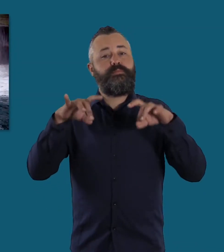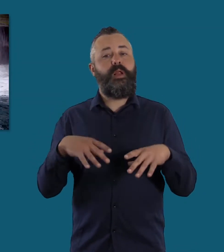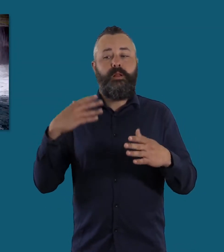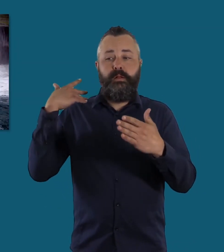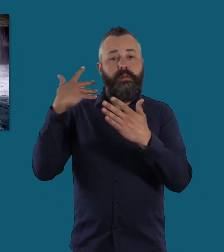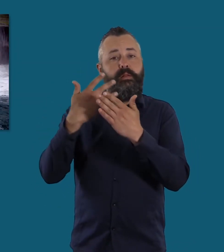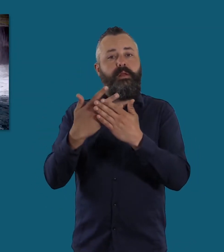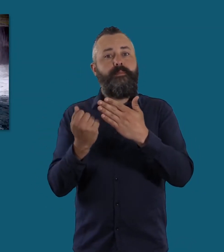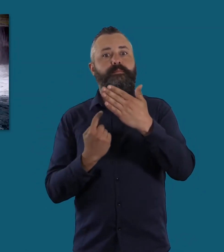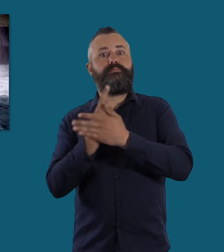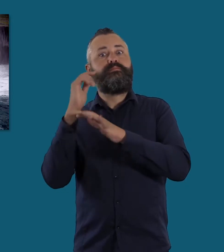Where does tsunami occur in Australia?